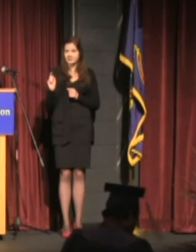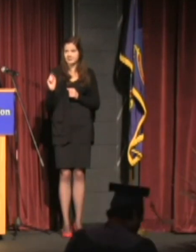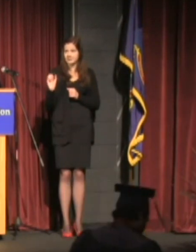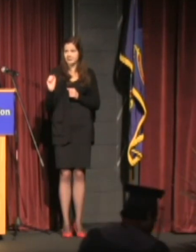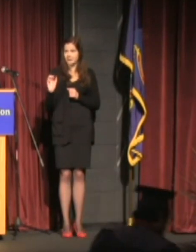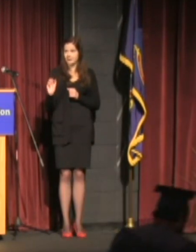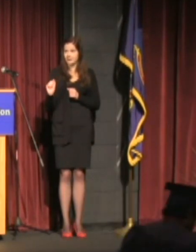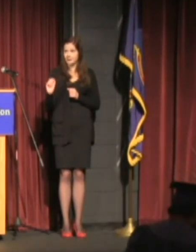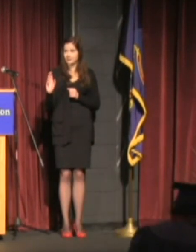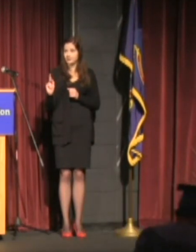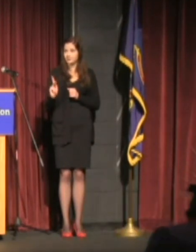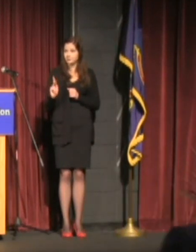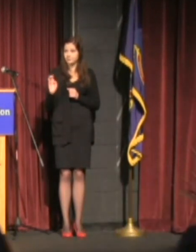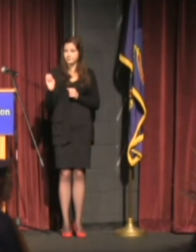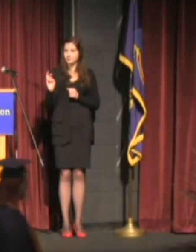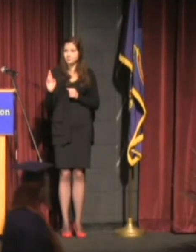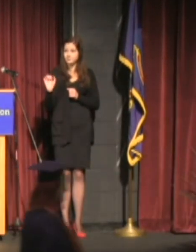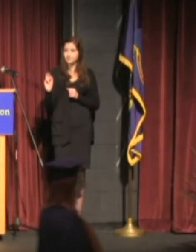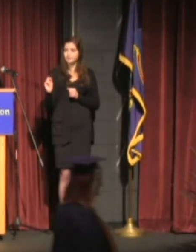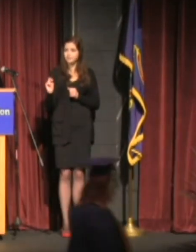Aaron Nelson,